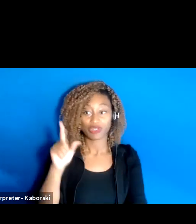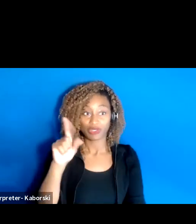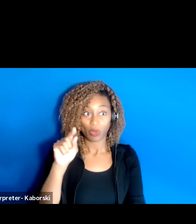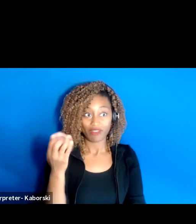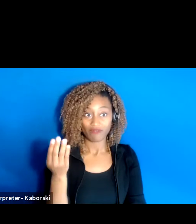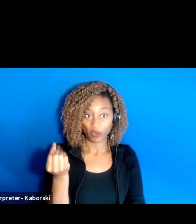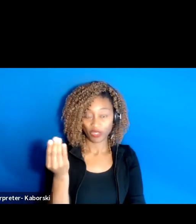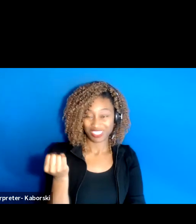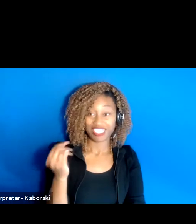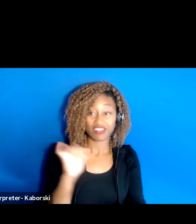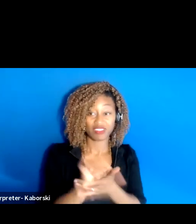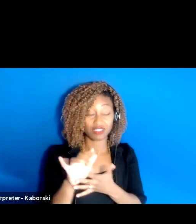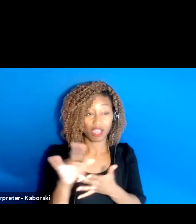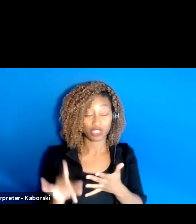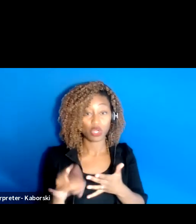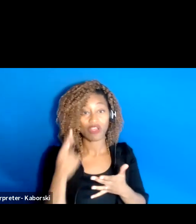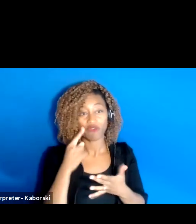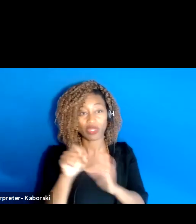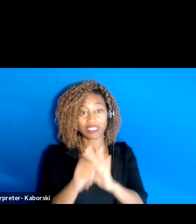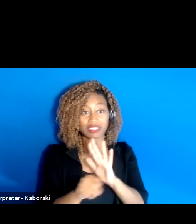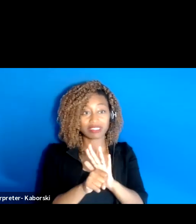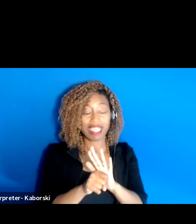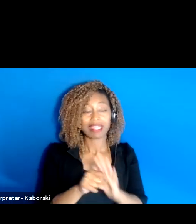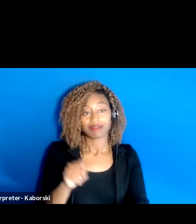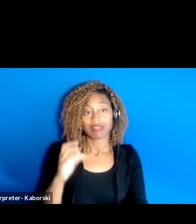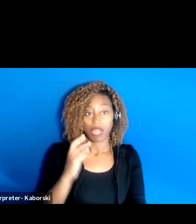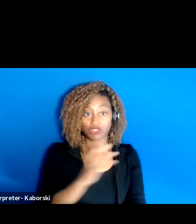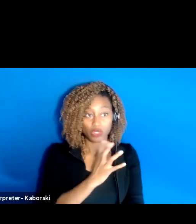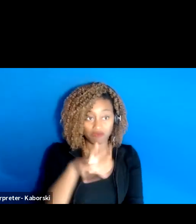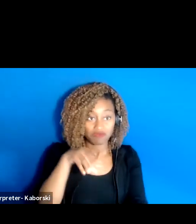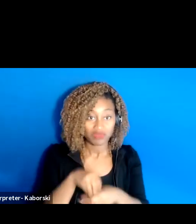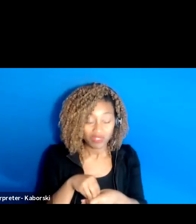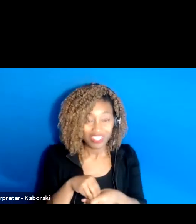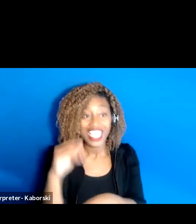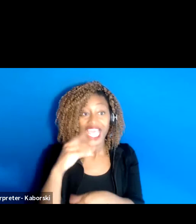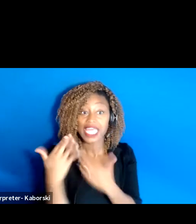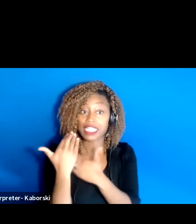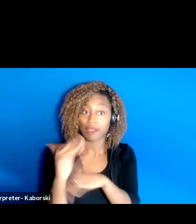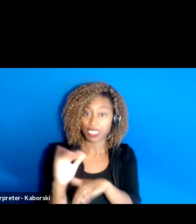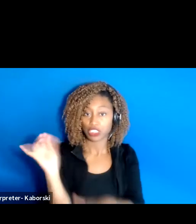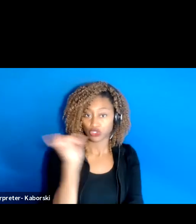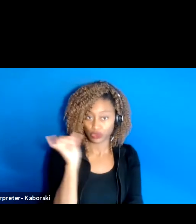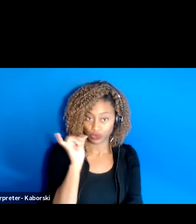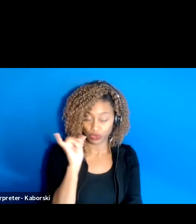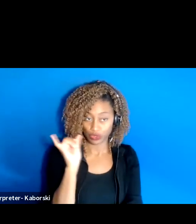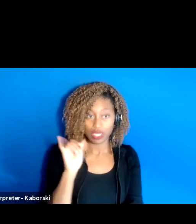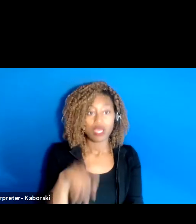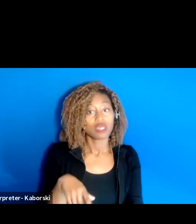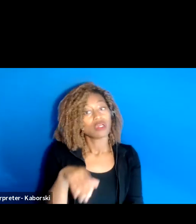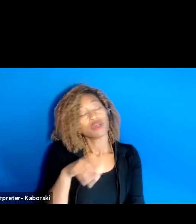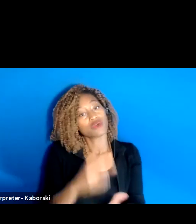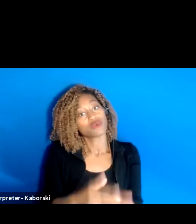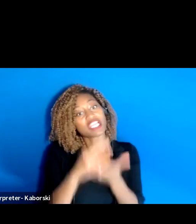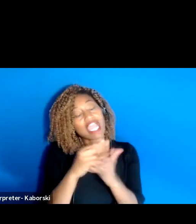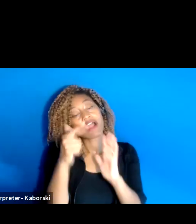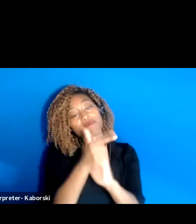are optional for state councils to engage in, and they are limited. The Rehab Act provides a list